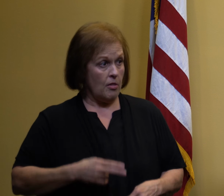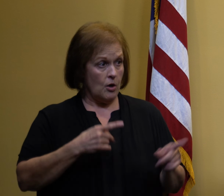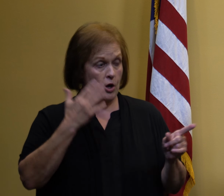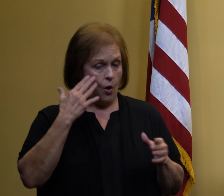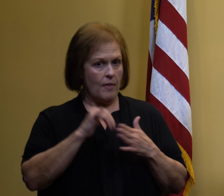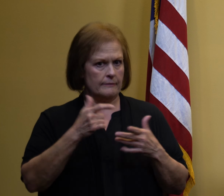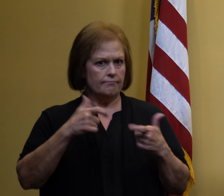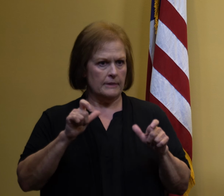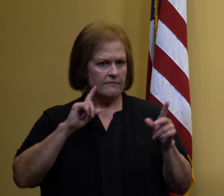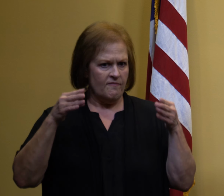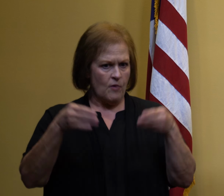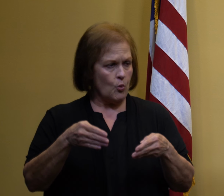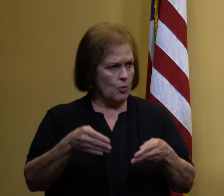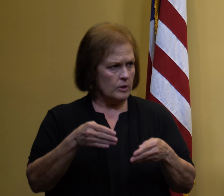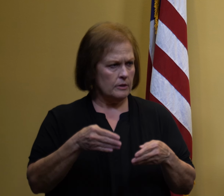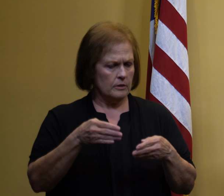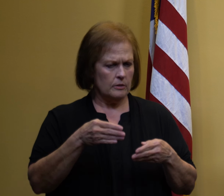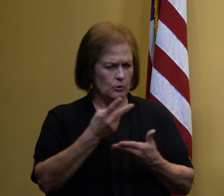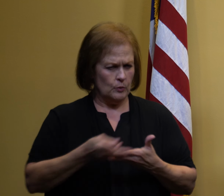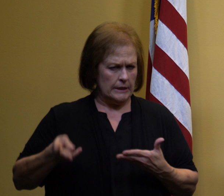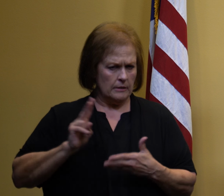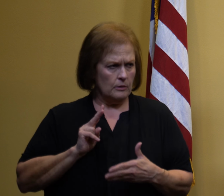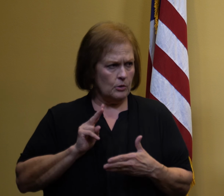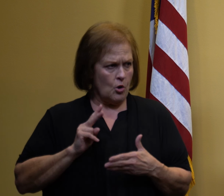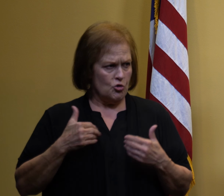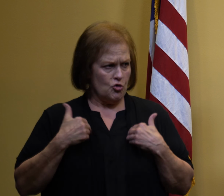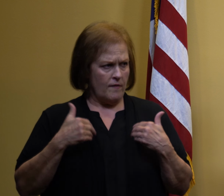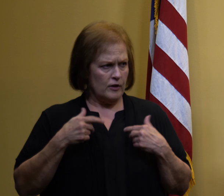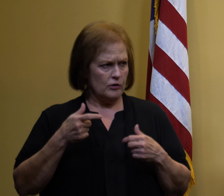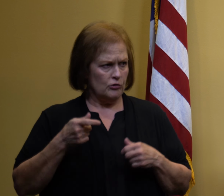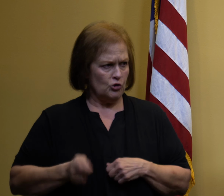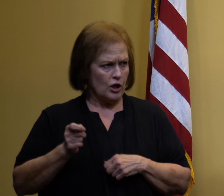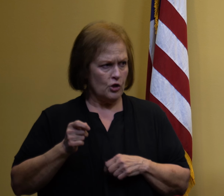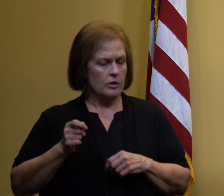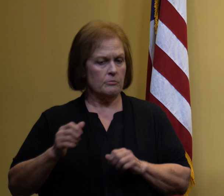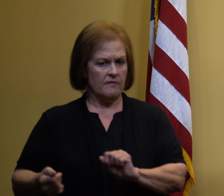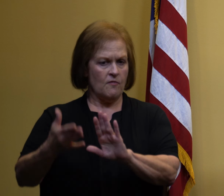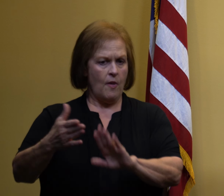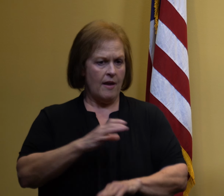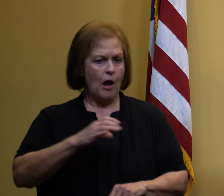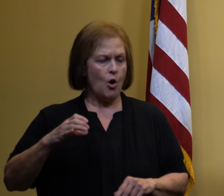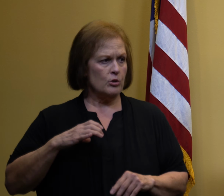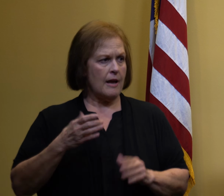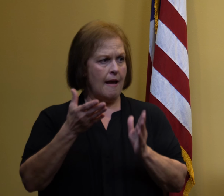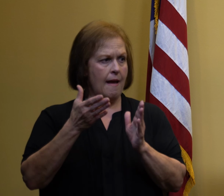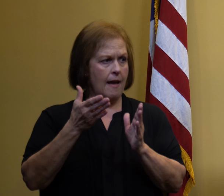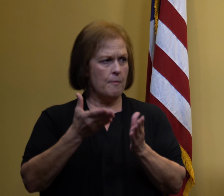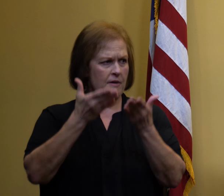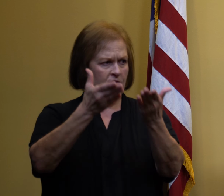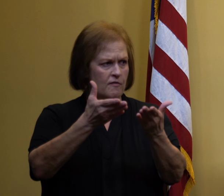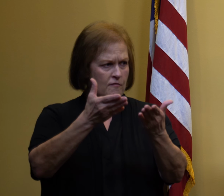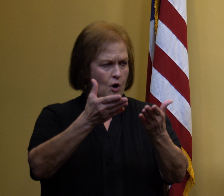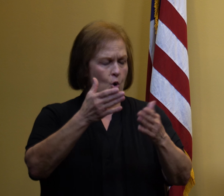been a big focus for you. A couple weeks ago, the juvenile judges went before City Council asking and proposing a mental